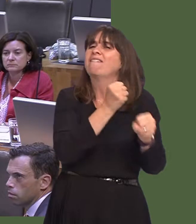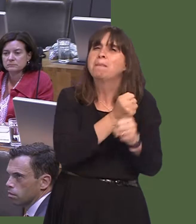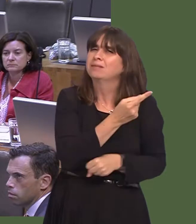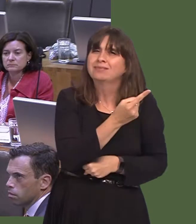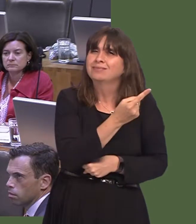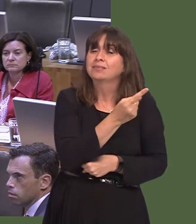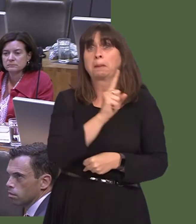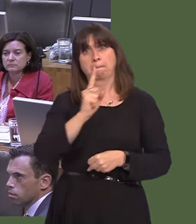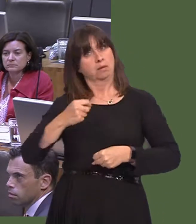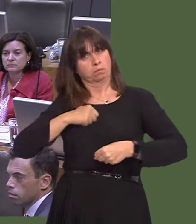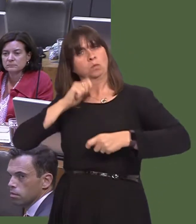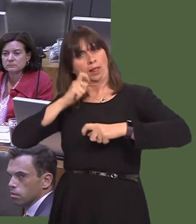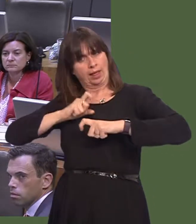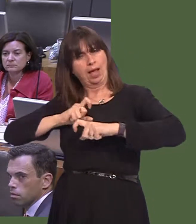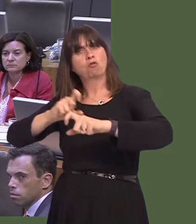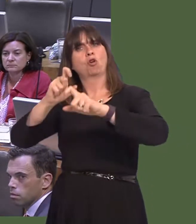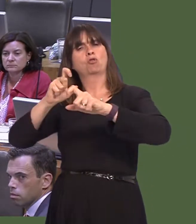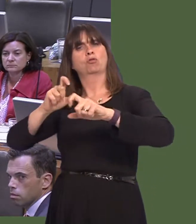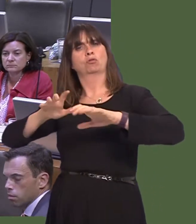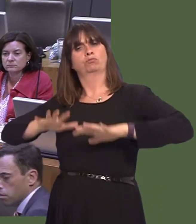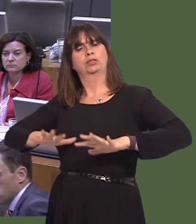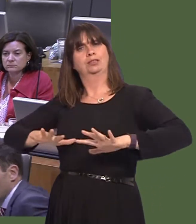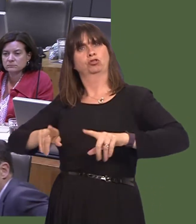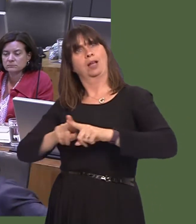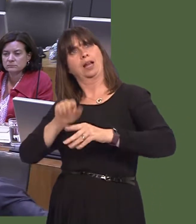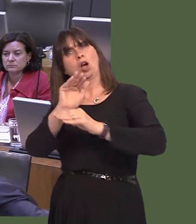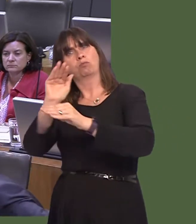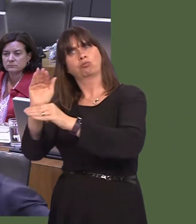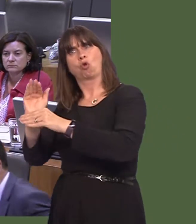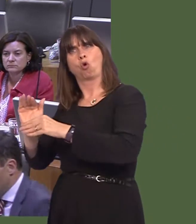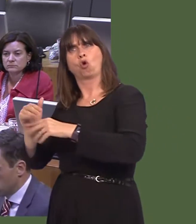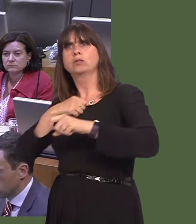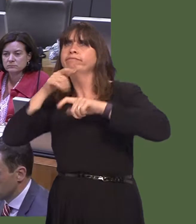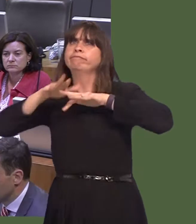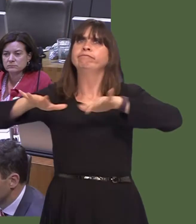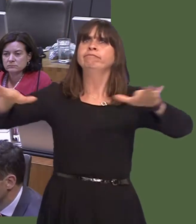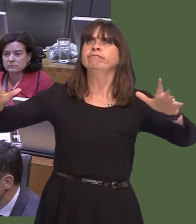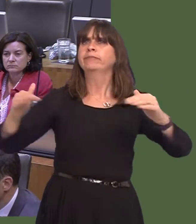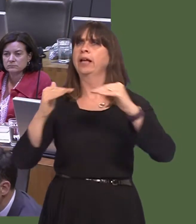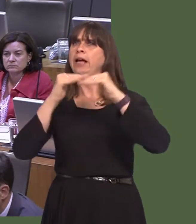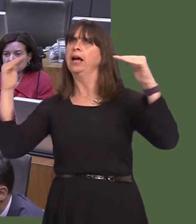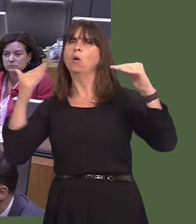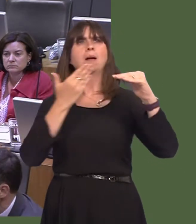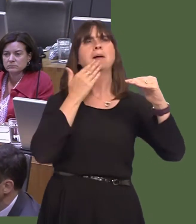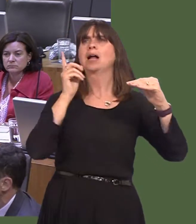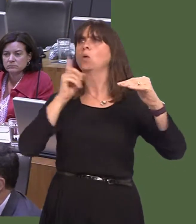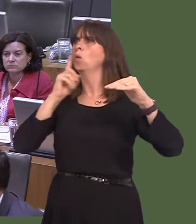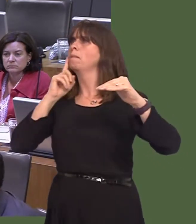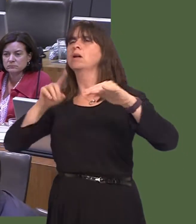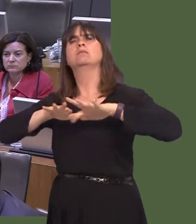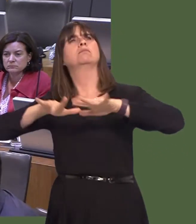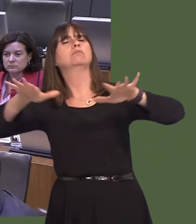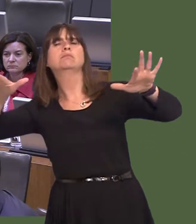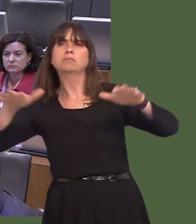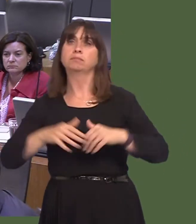will continue to make the case, both within the UK and beyond, to ensure that equality becomes something that is entrenched